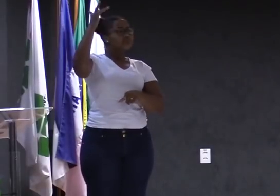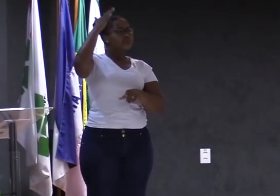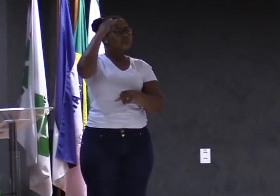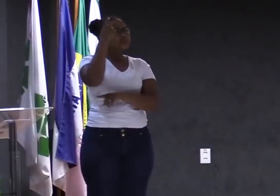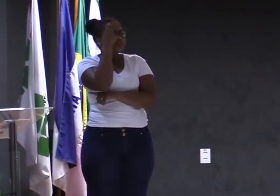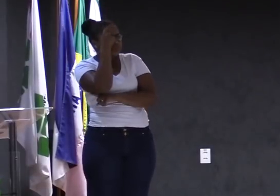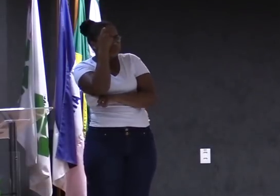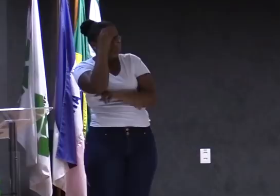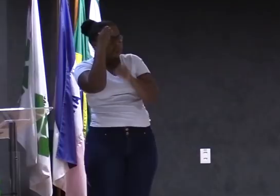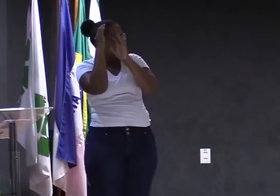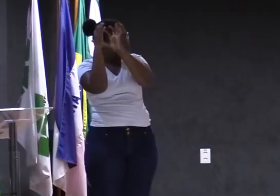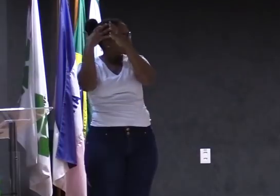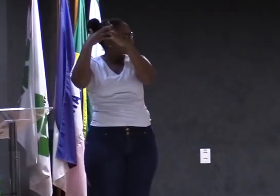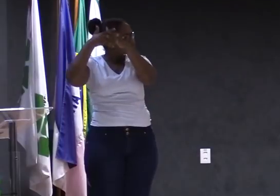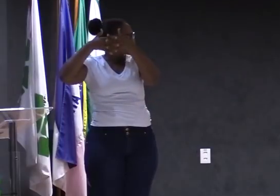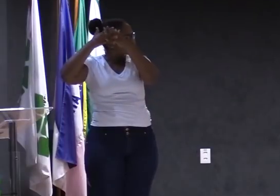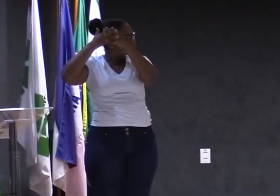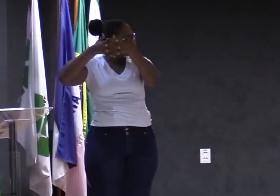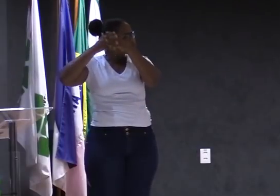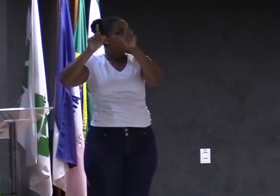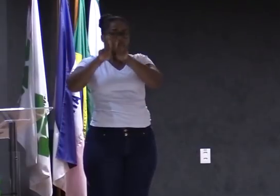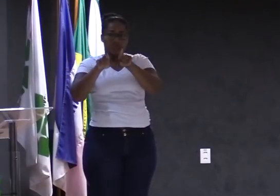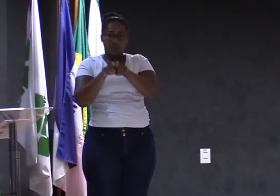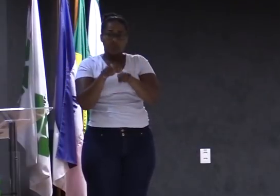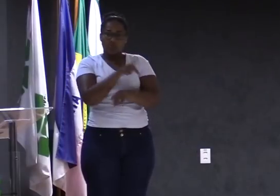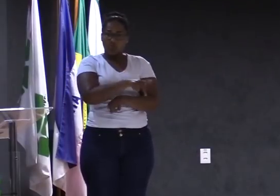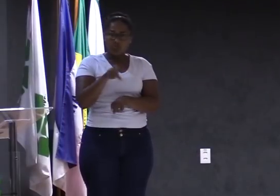também consegue refletir sobre o processo de ensino.